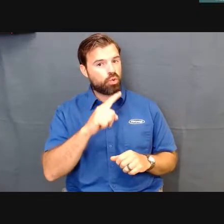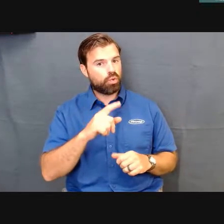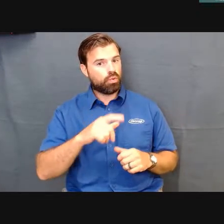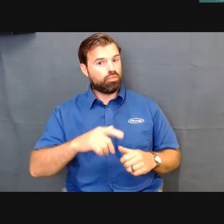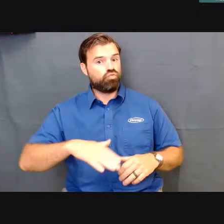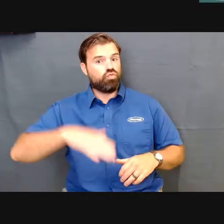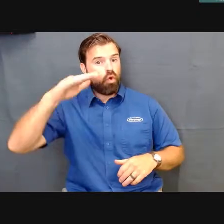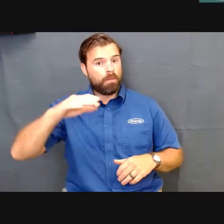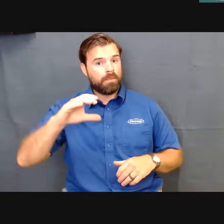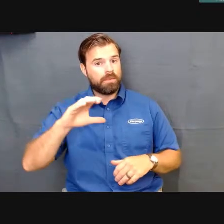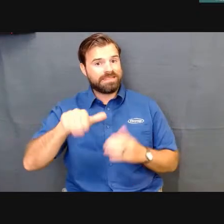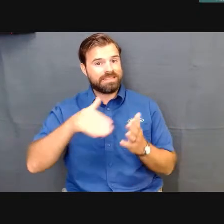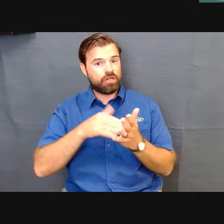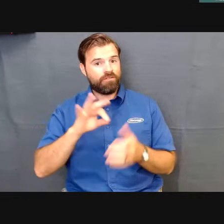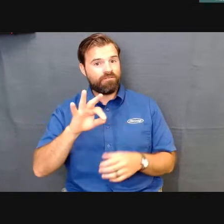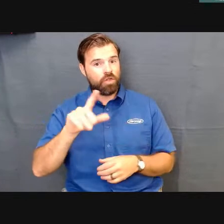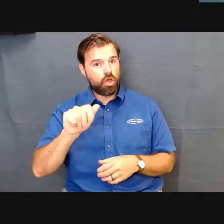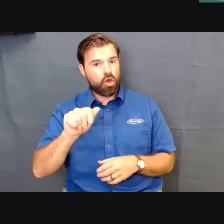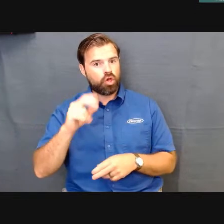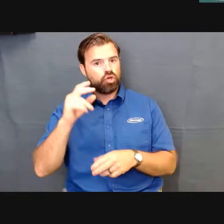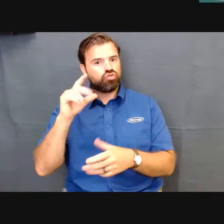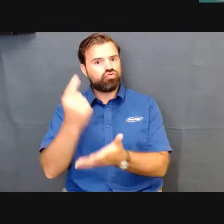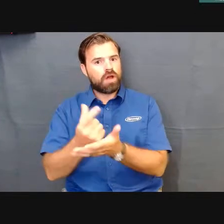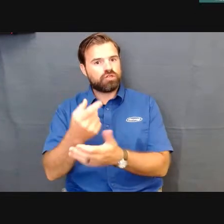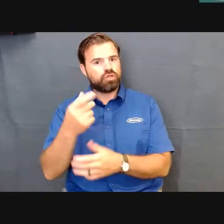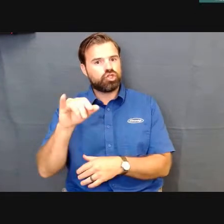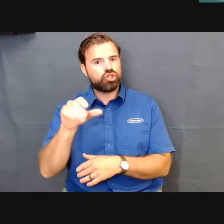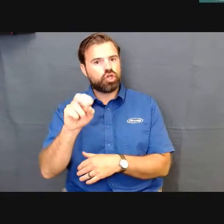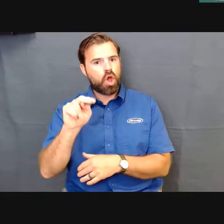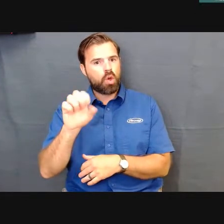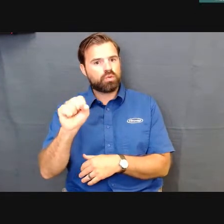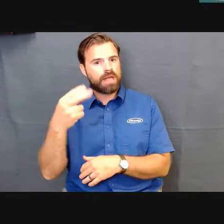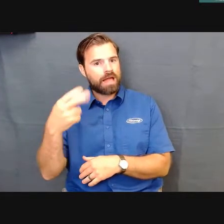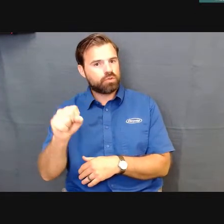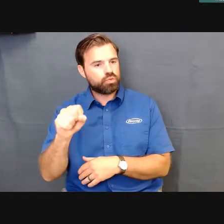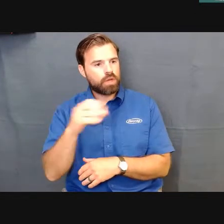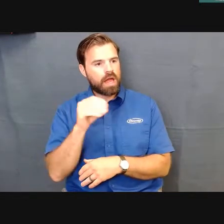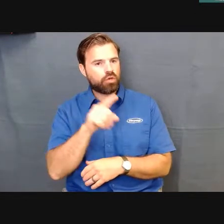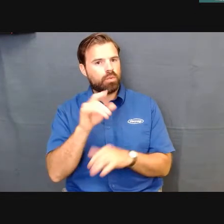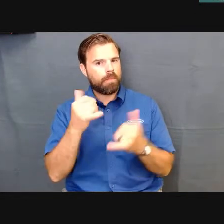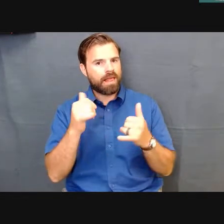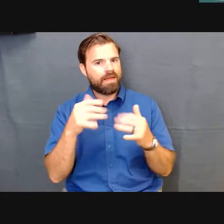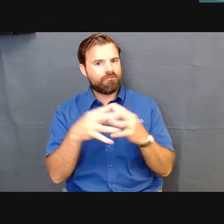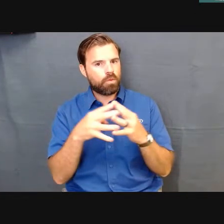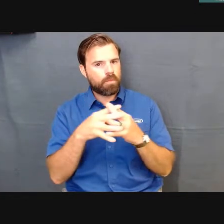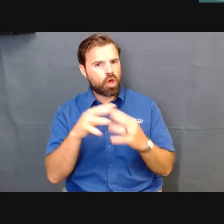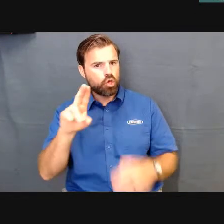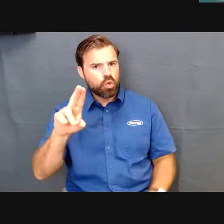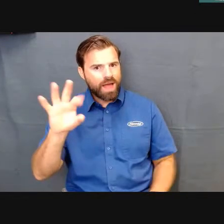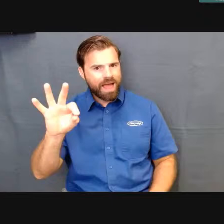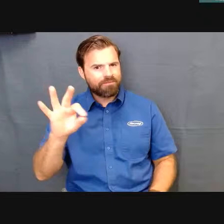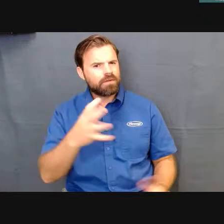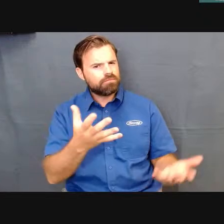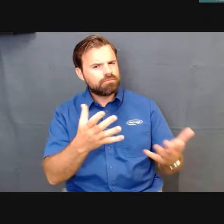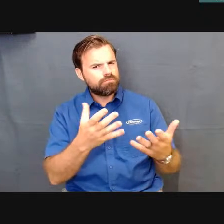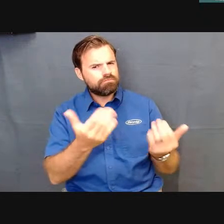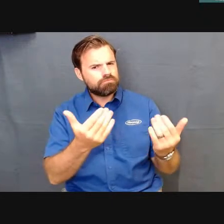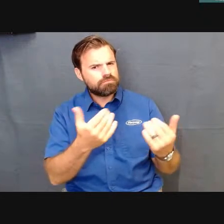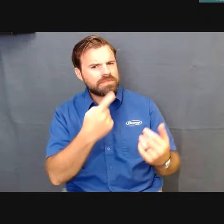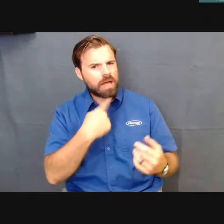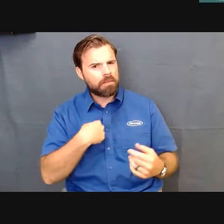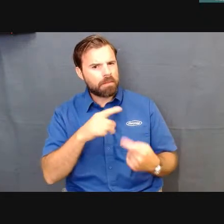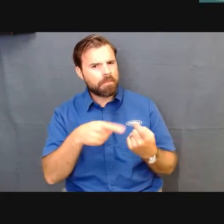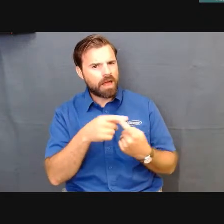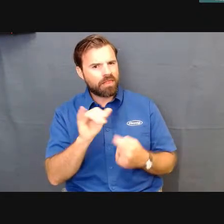Florida native, a graduate of Jones High School, and then you went on to play football at the University of Florida. Tell us about that.